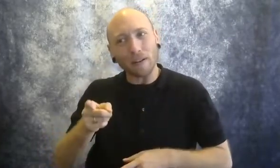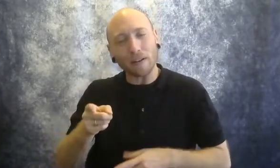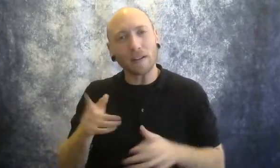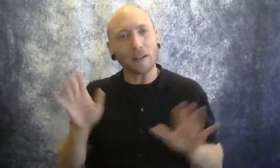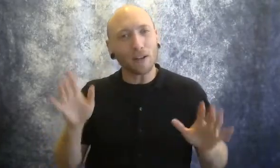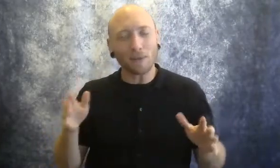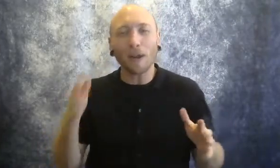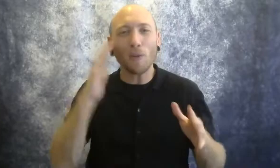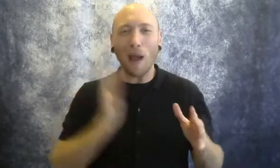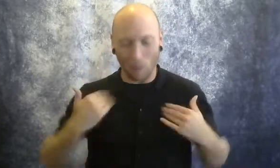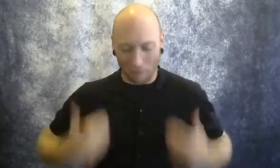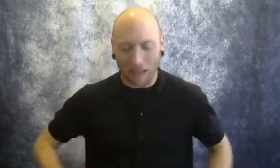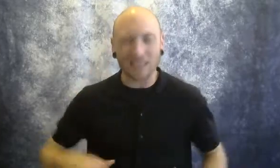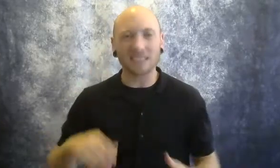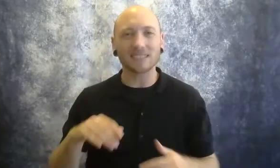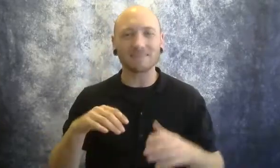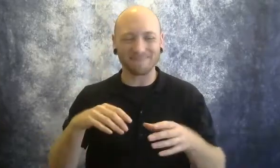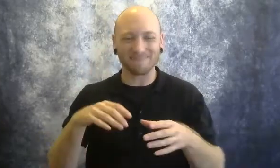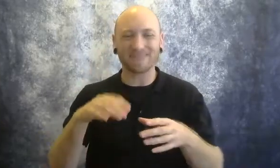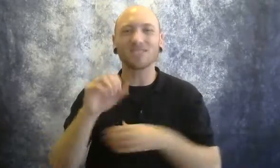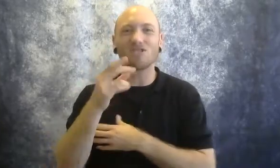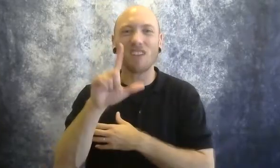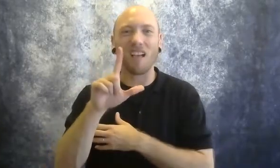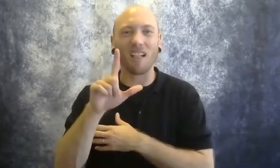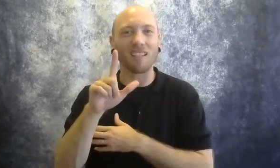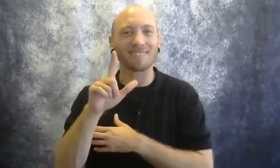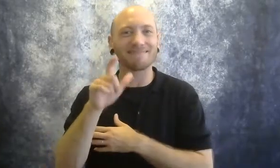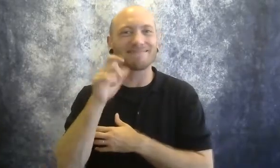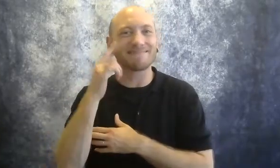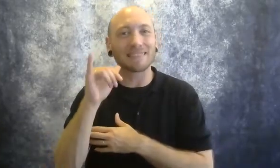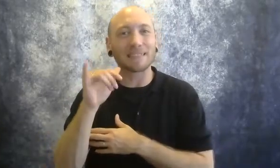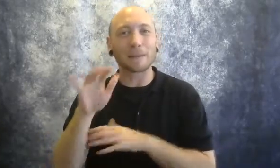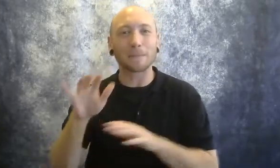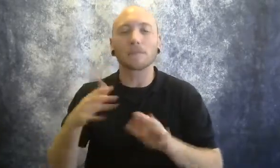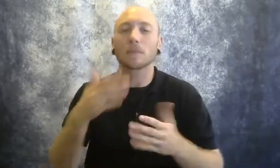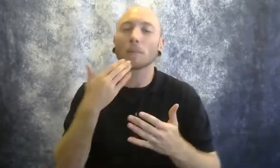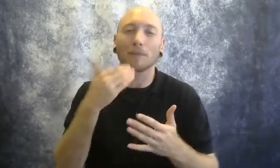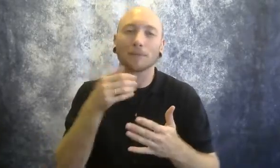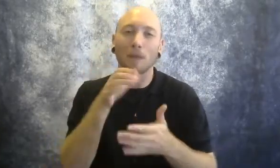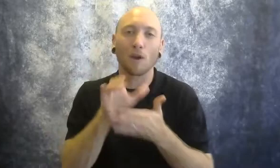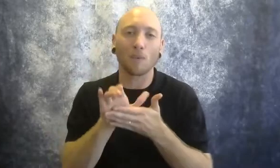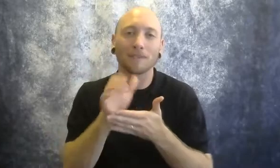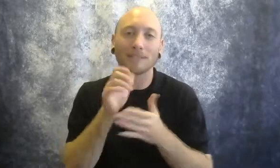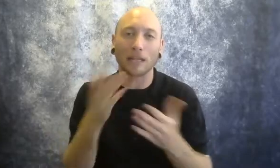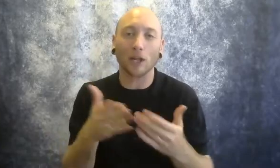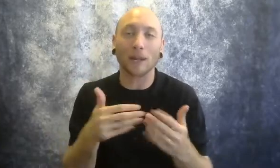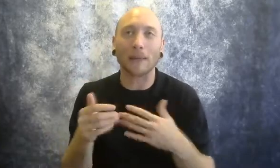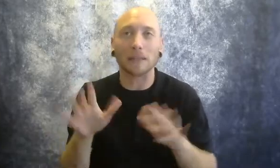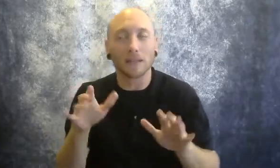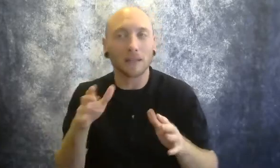care. It's only a shell anyway. We're all walking around in a shell. I'm glad she's not on this